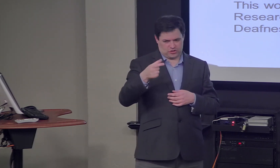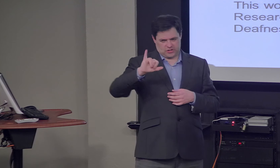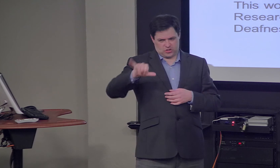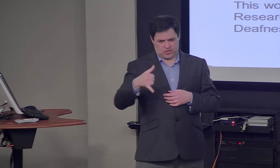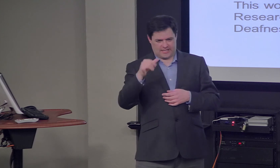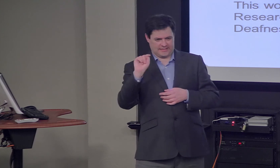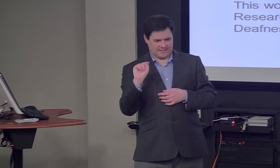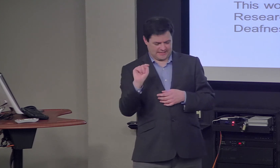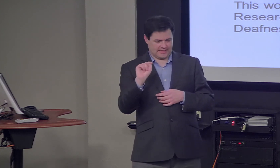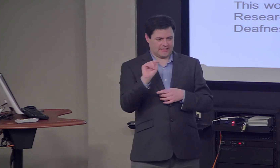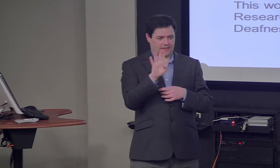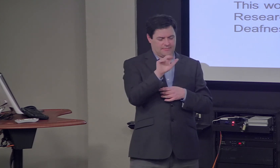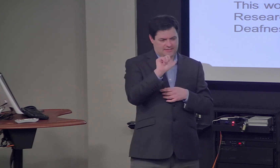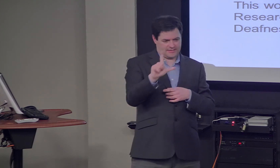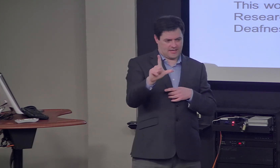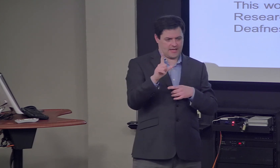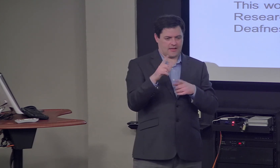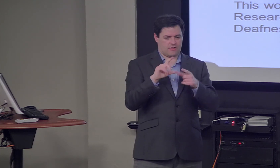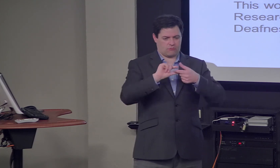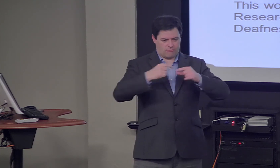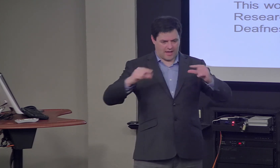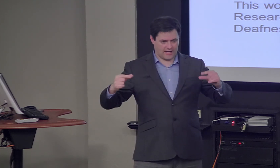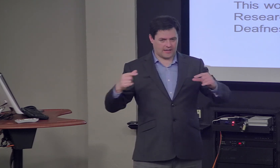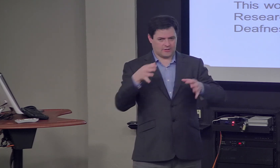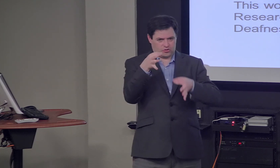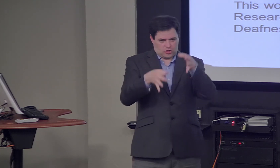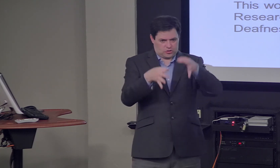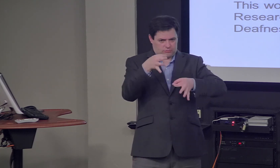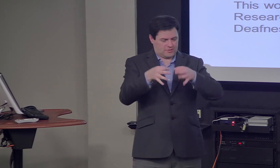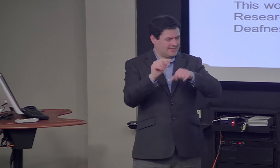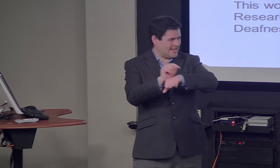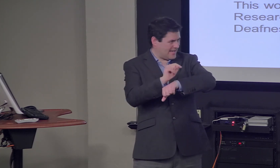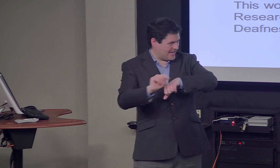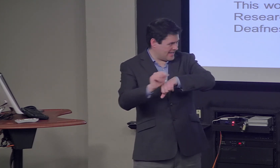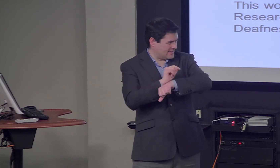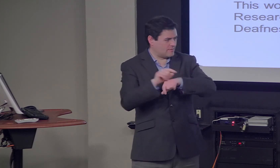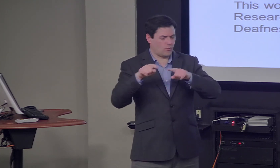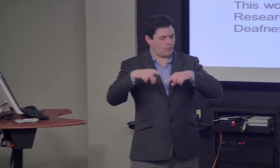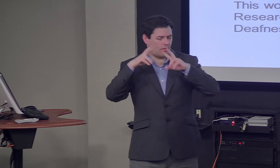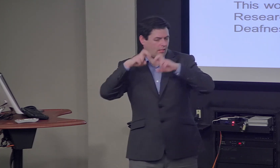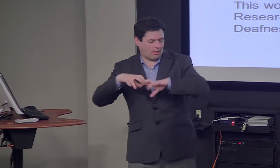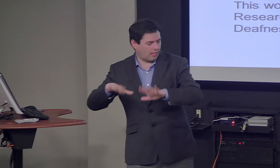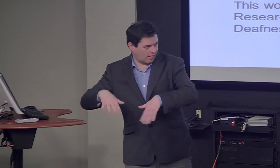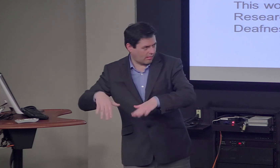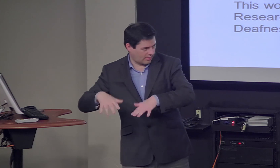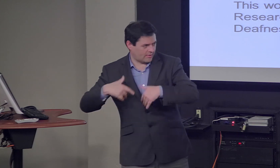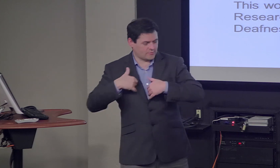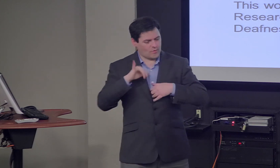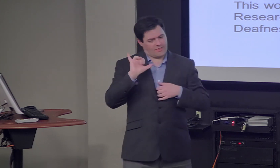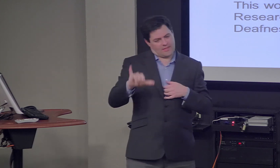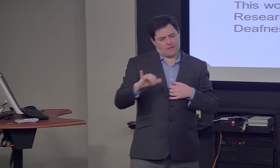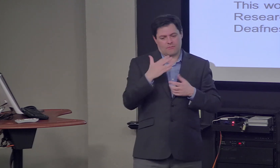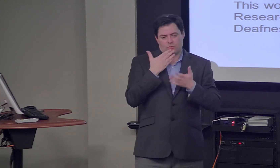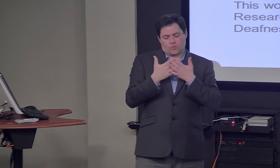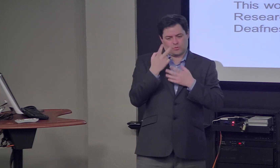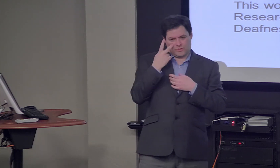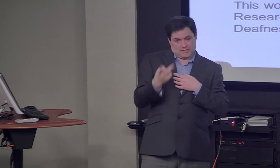about BSL, GJT, the grammatical judgment task. I haven't analyzed the data with